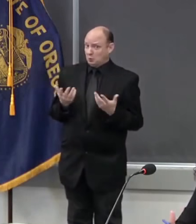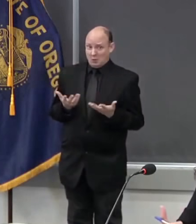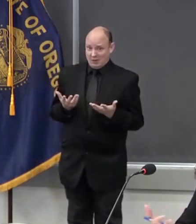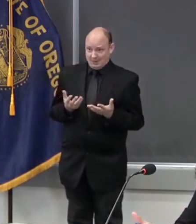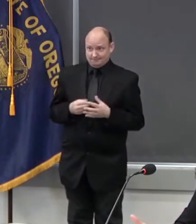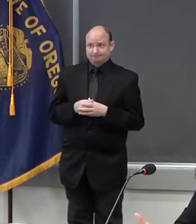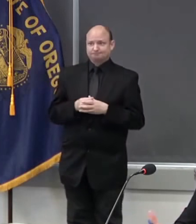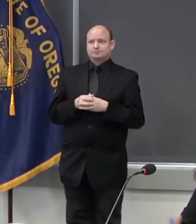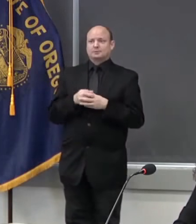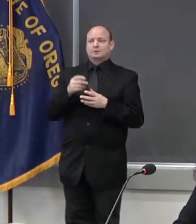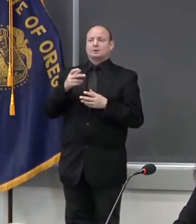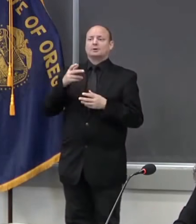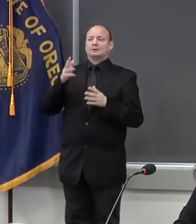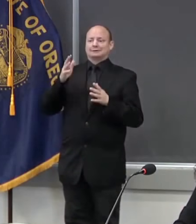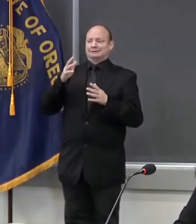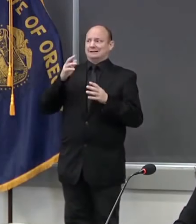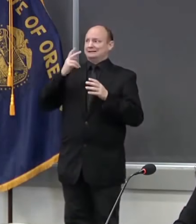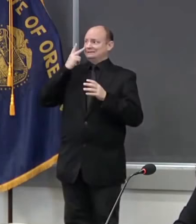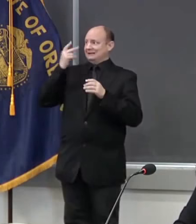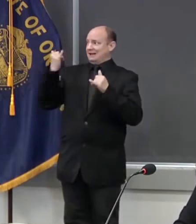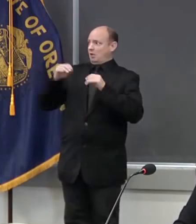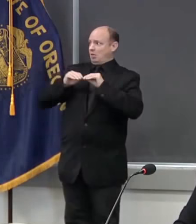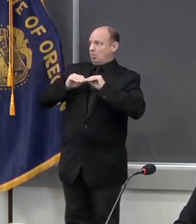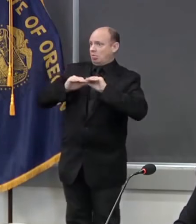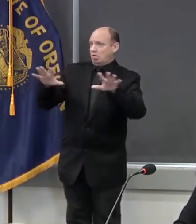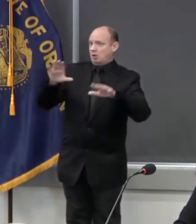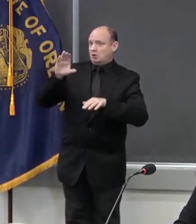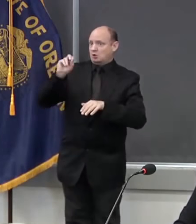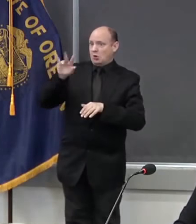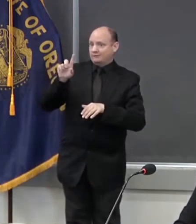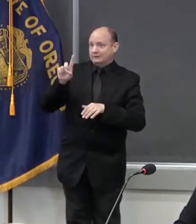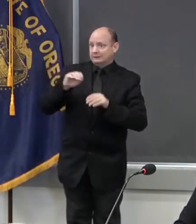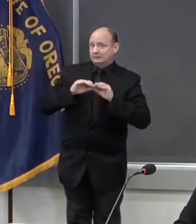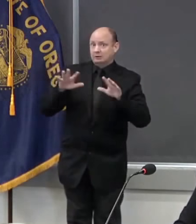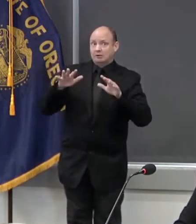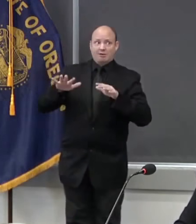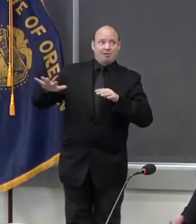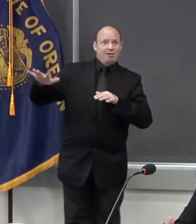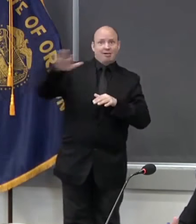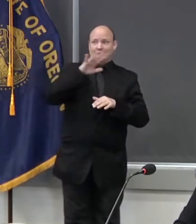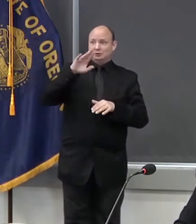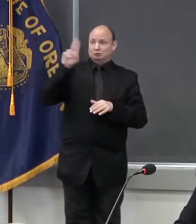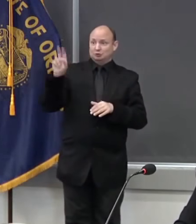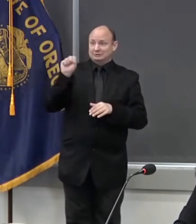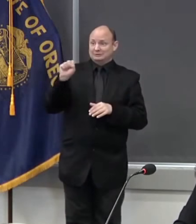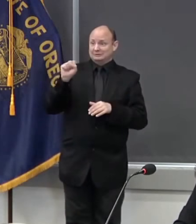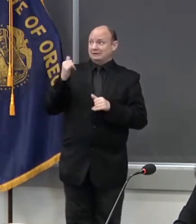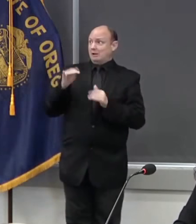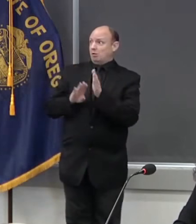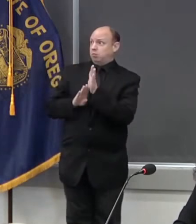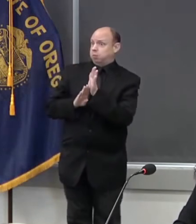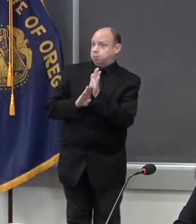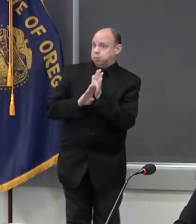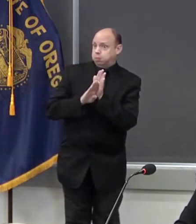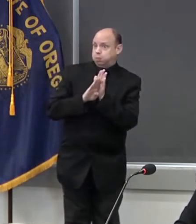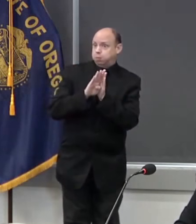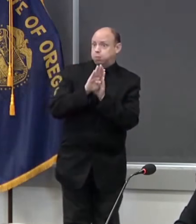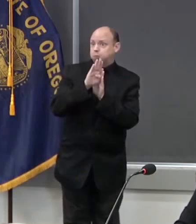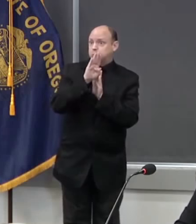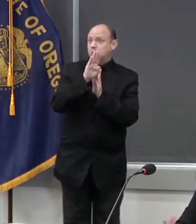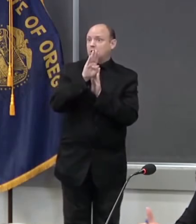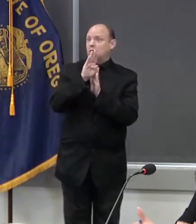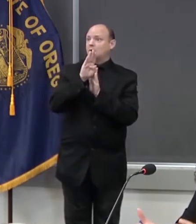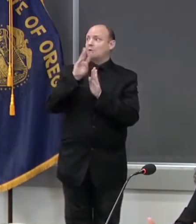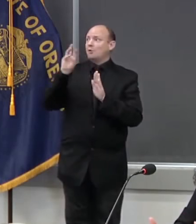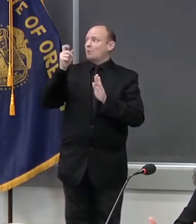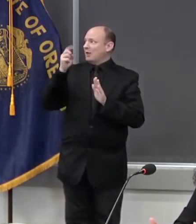the virus is on the march across the country and across the globe and the nation. And as the weather